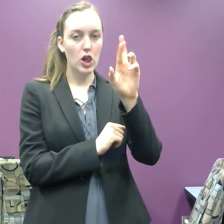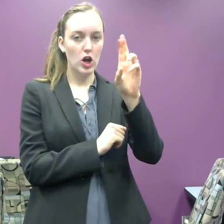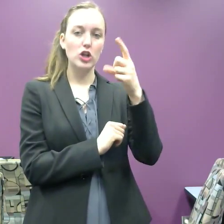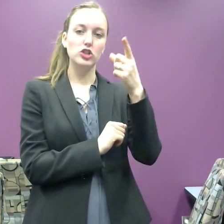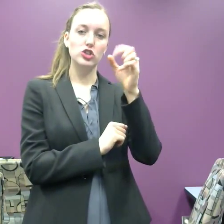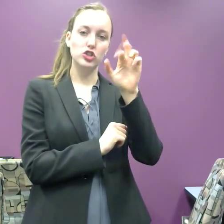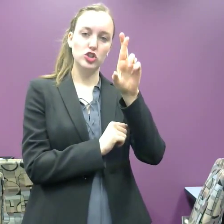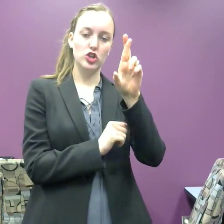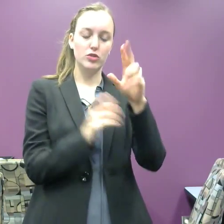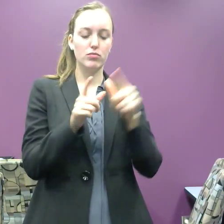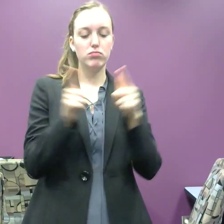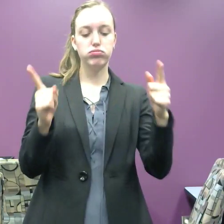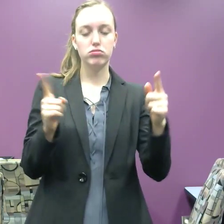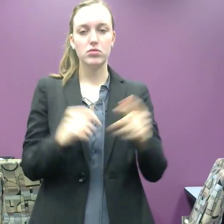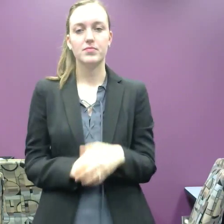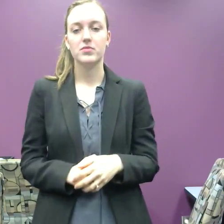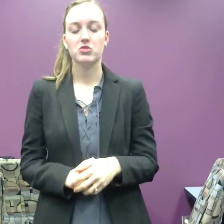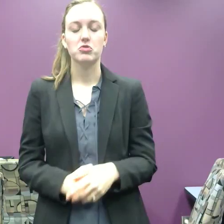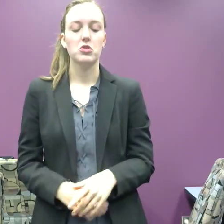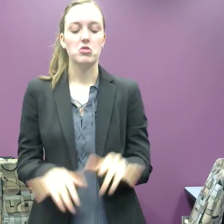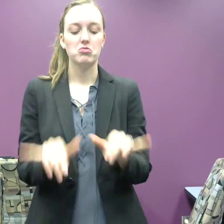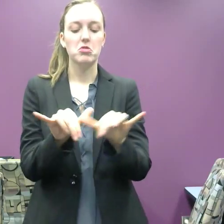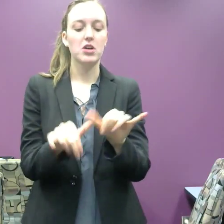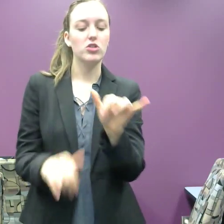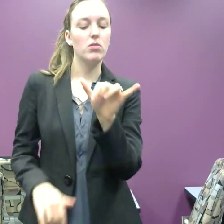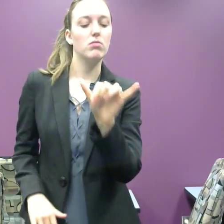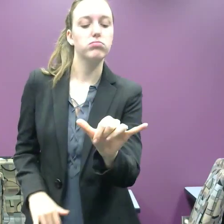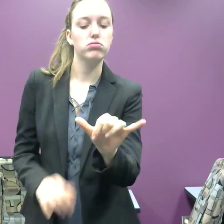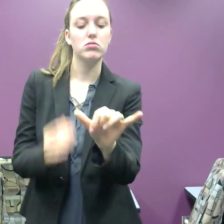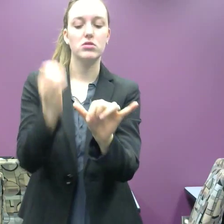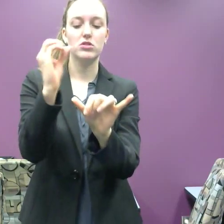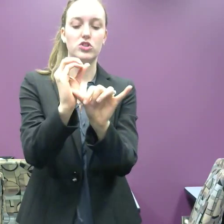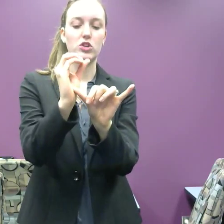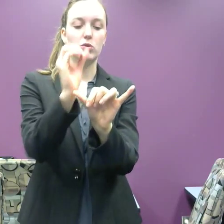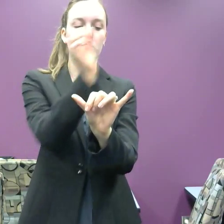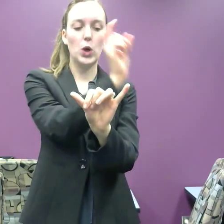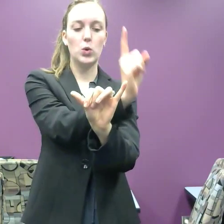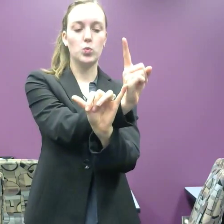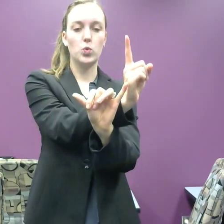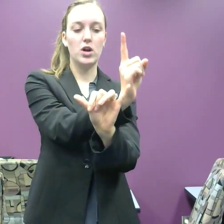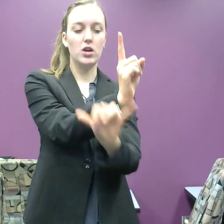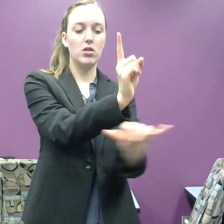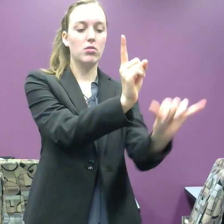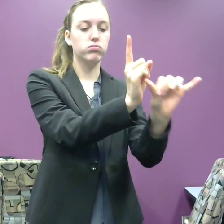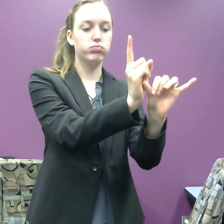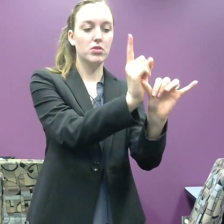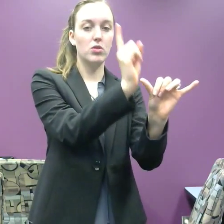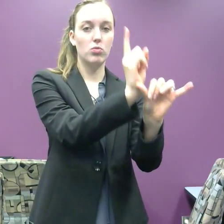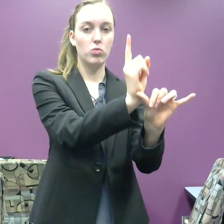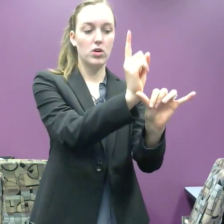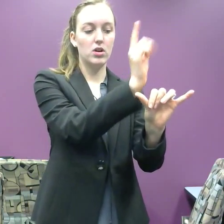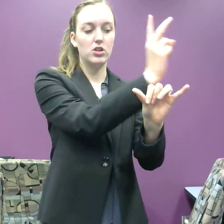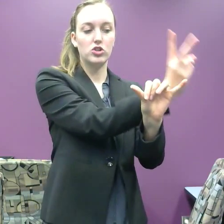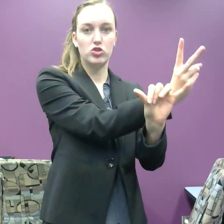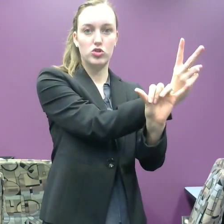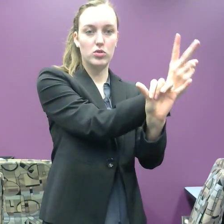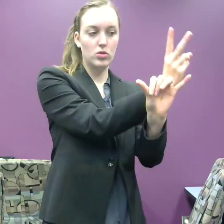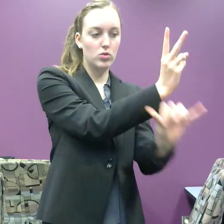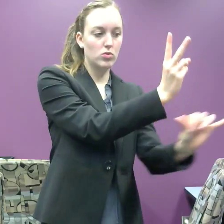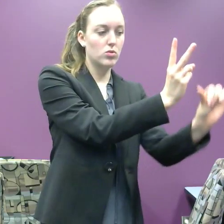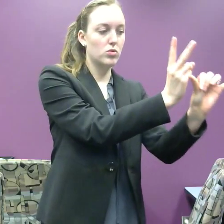and good thing it wasn't any further, I would reach it. And there's 2. And there's 4 way